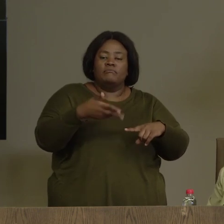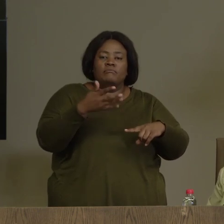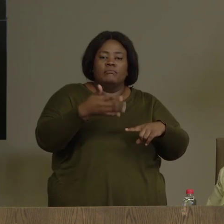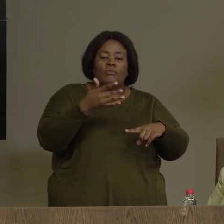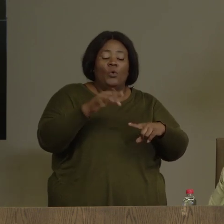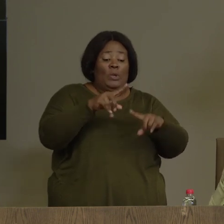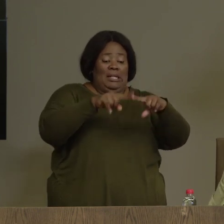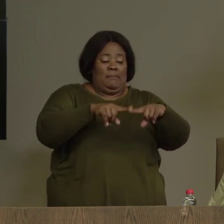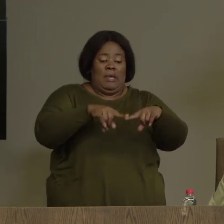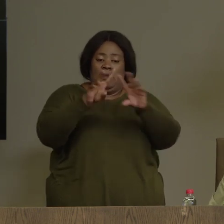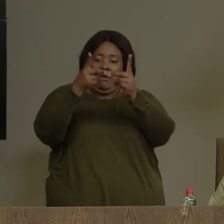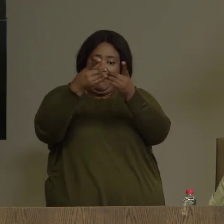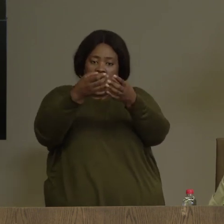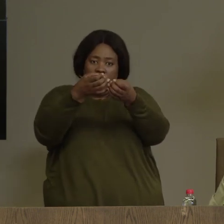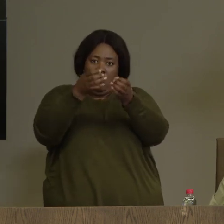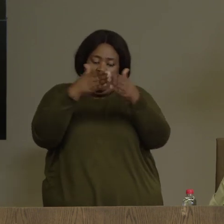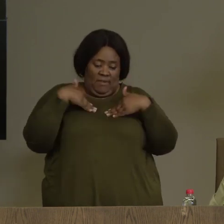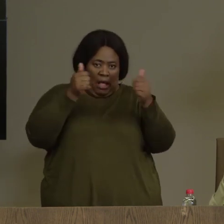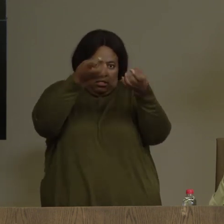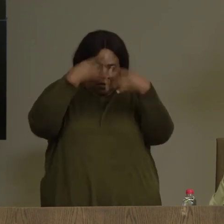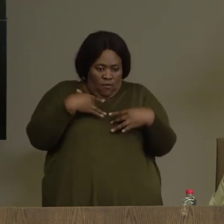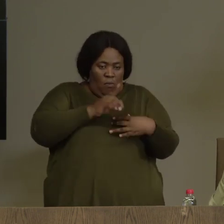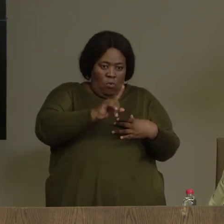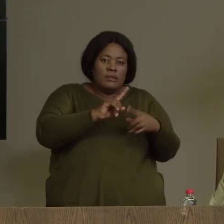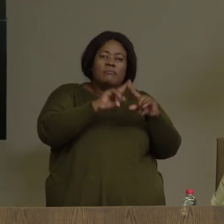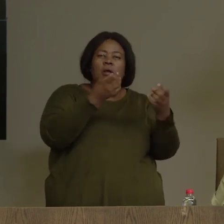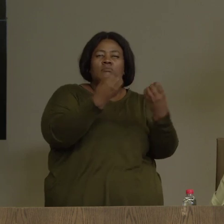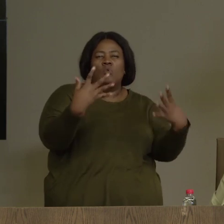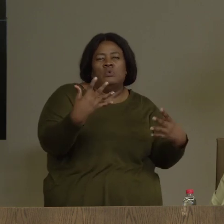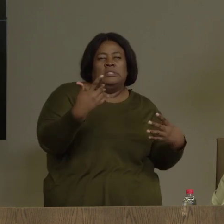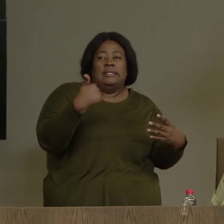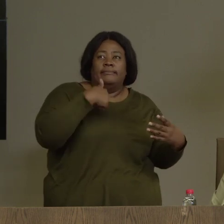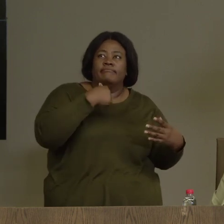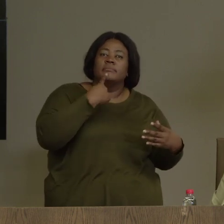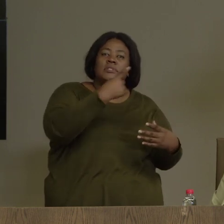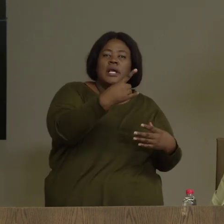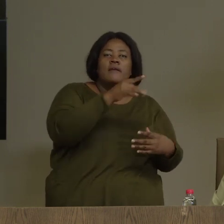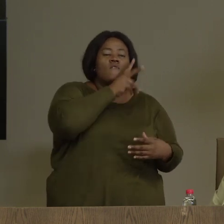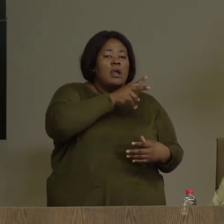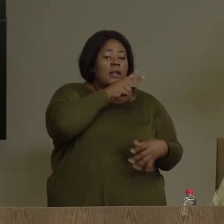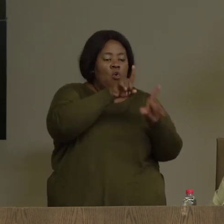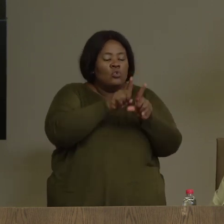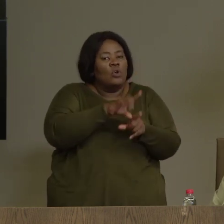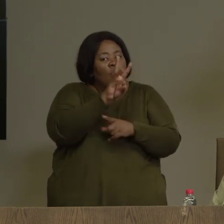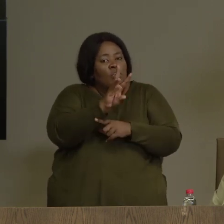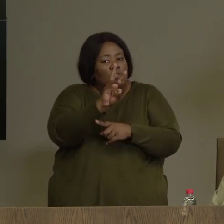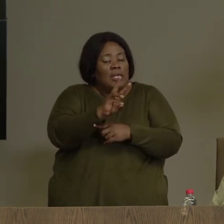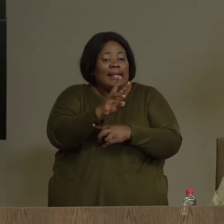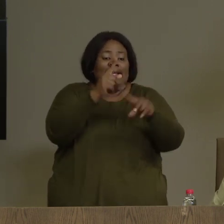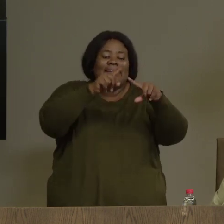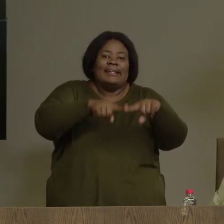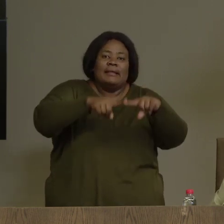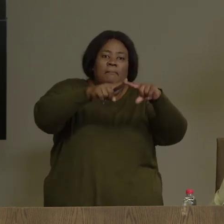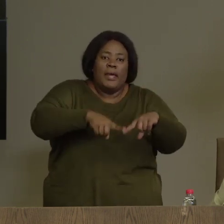from health, but mostly, Chair, which I've raised on Friday, that it also on Thursday, it depends on what all